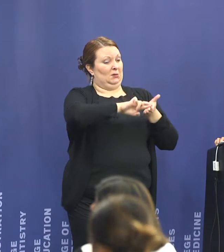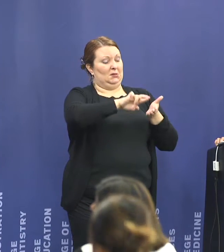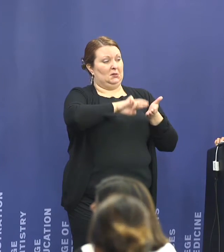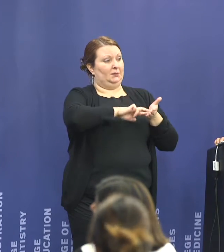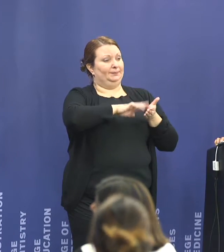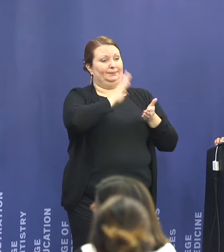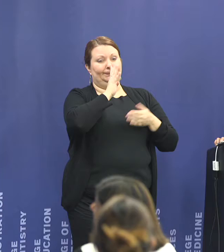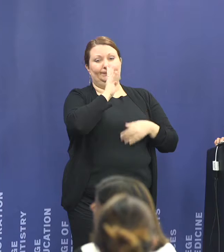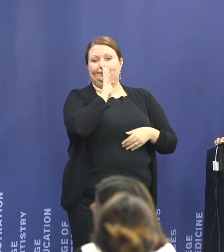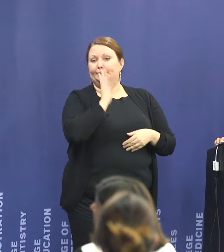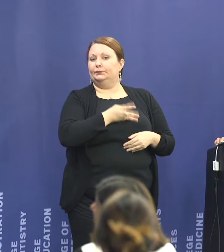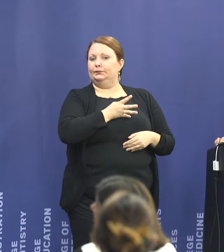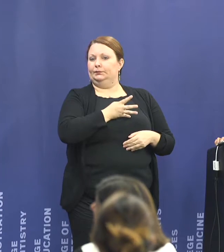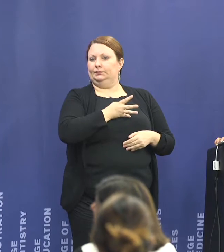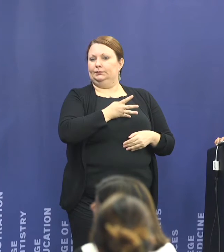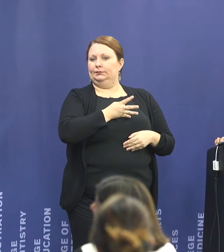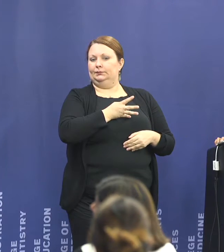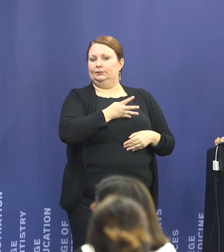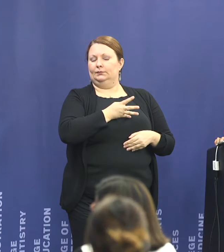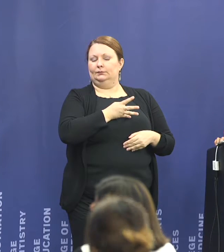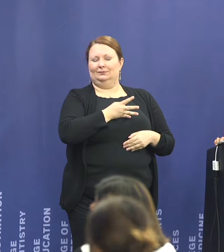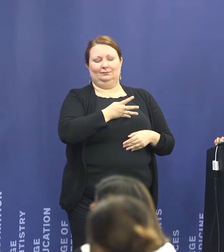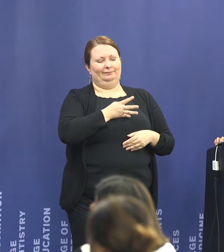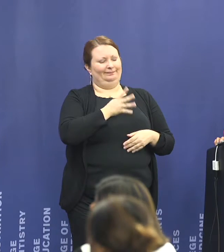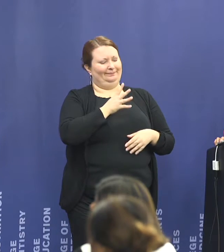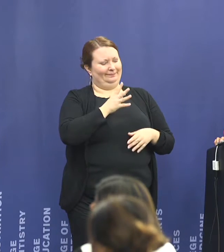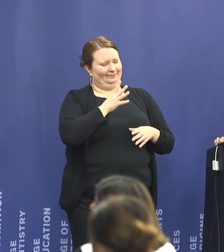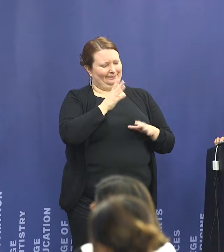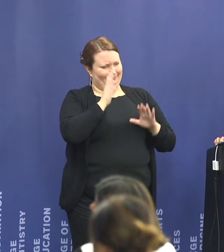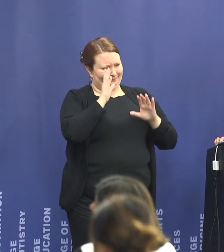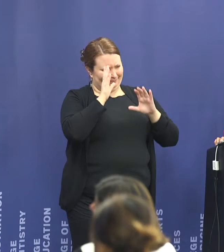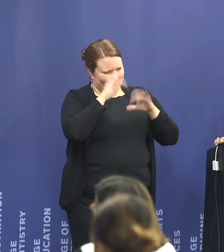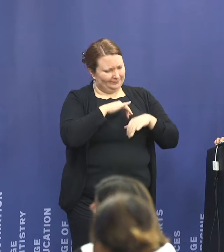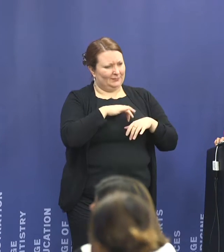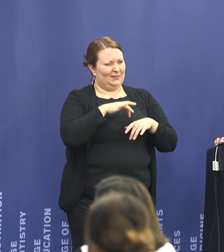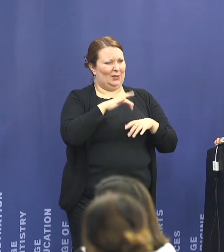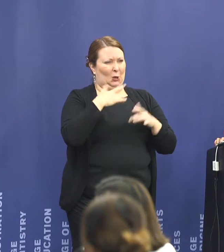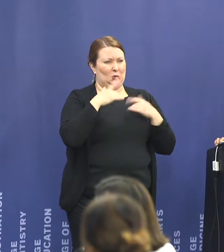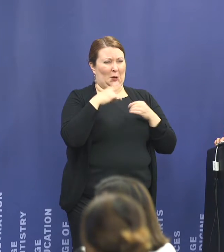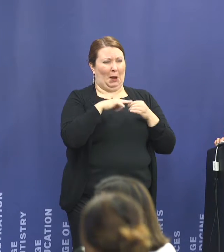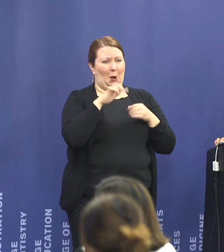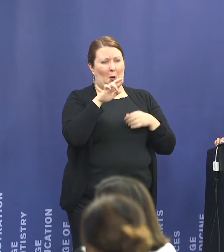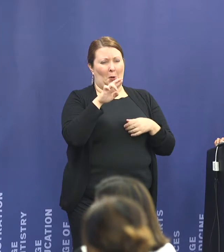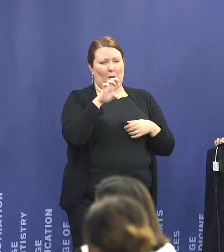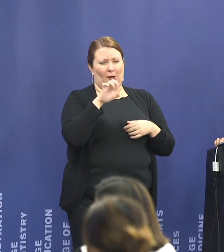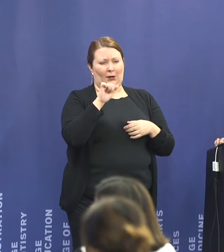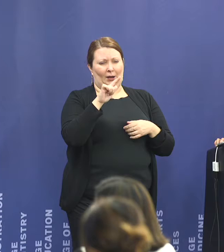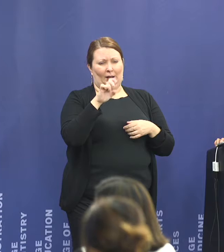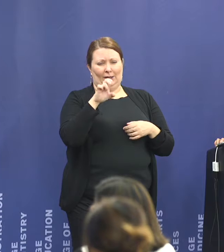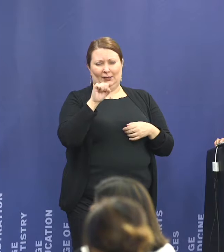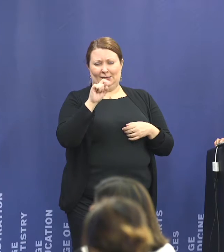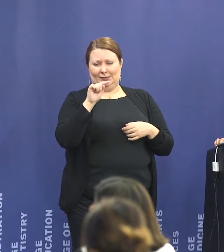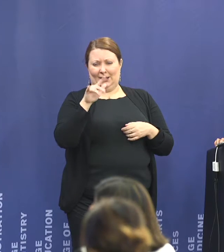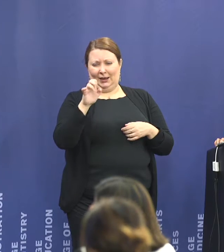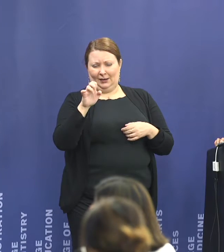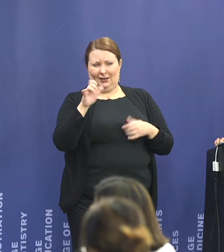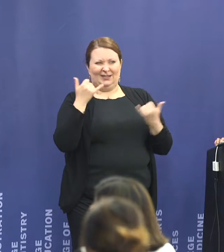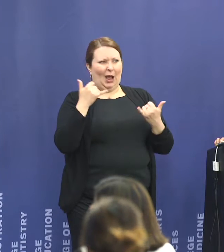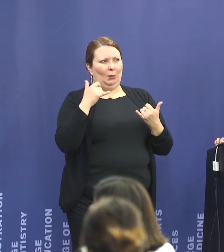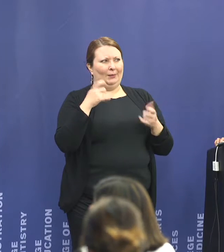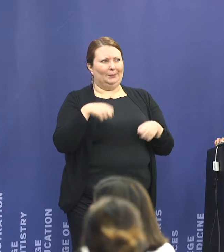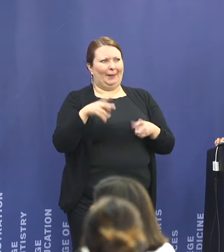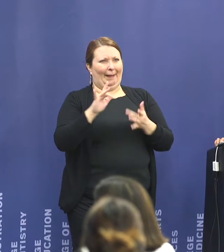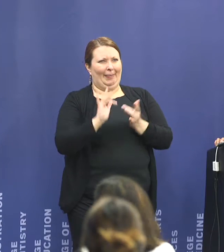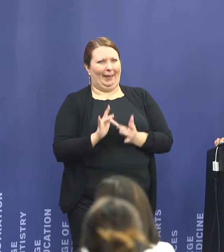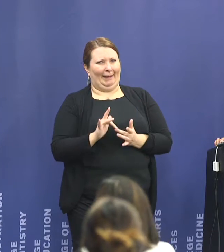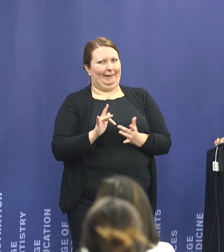in this area. It is paradoxical that there's concern about the real estate when actually now we are going to have online, so it shouldn't